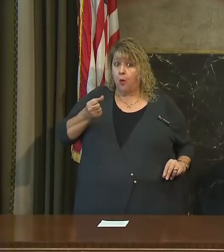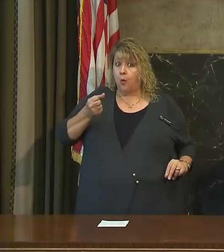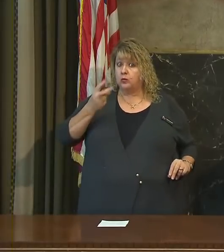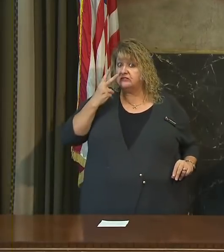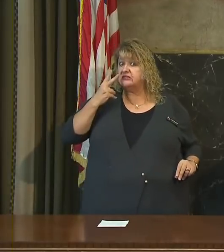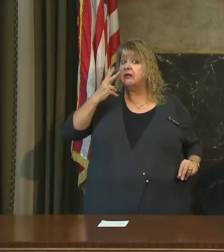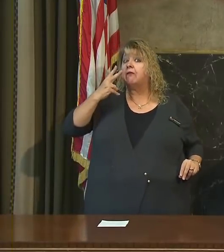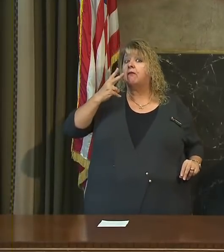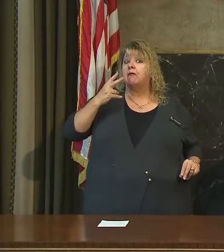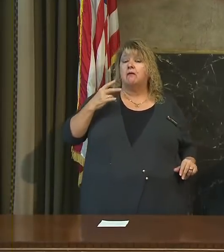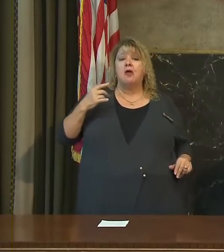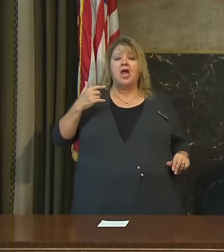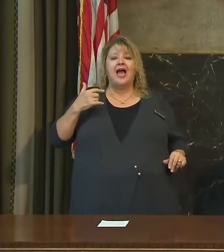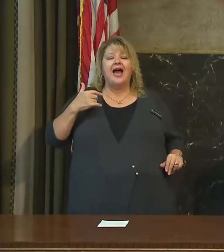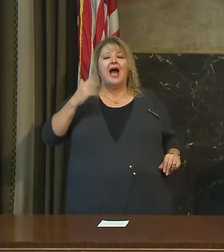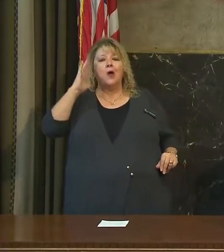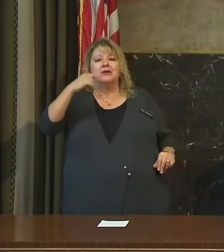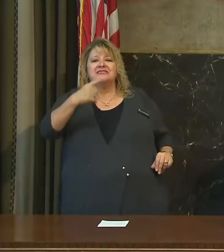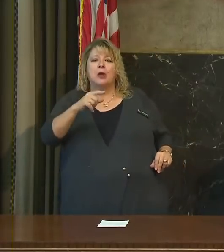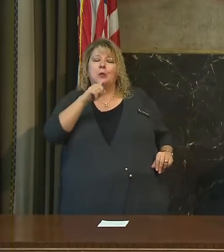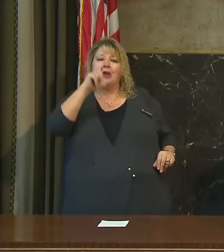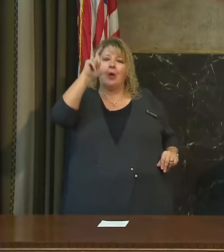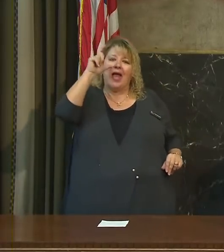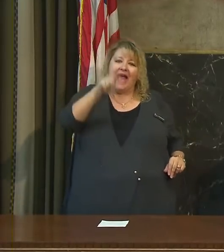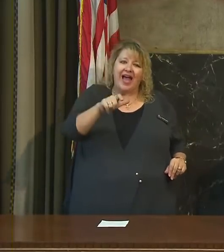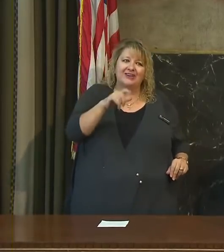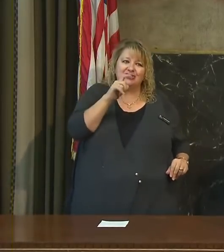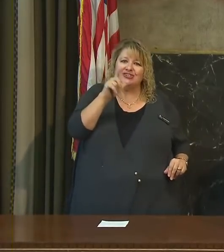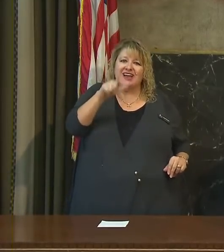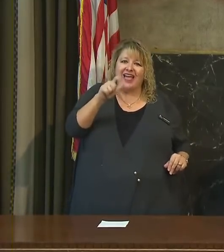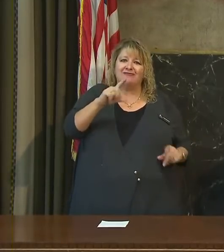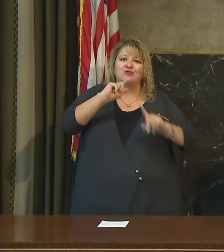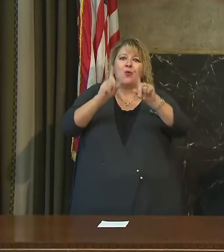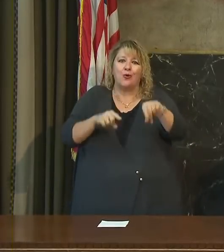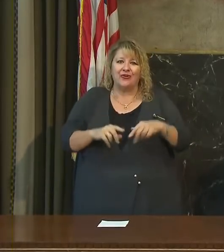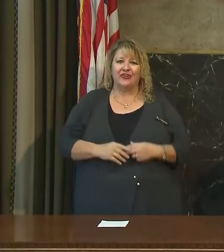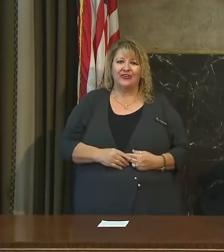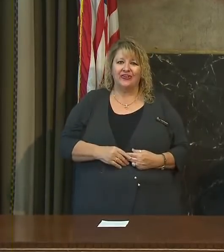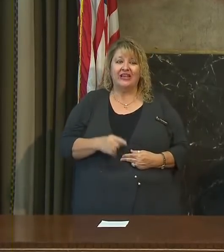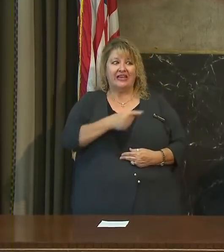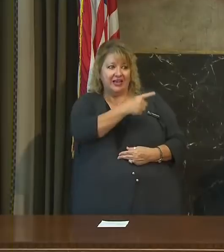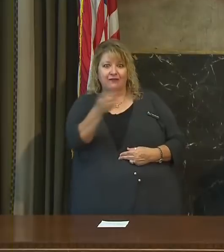We know what works. If people will do the things we talked about today, we won't have to.